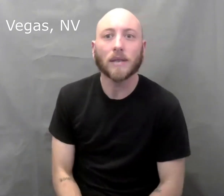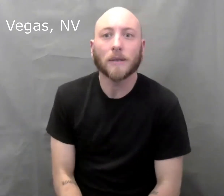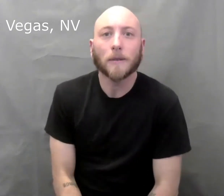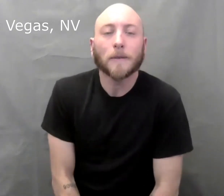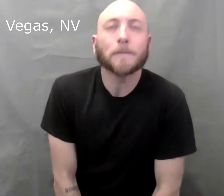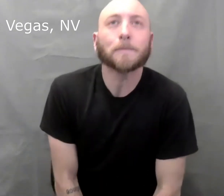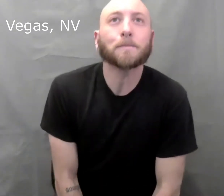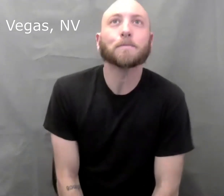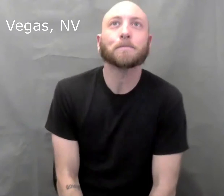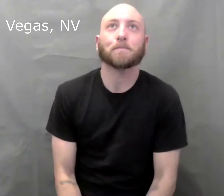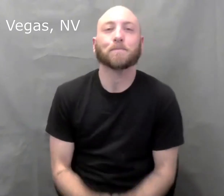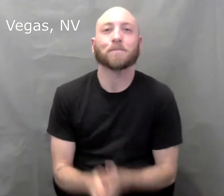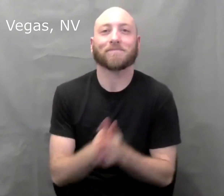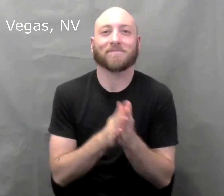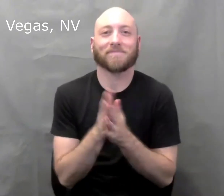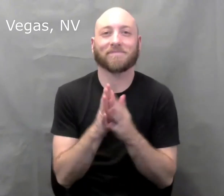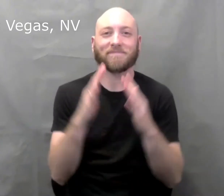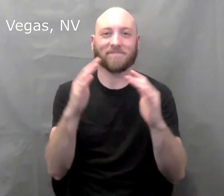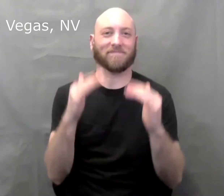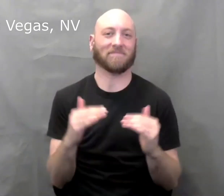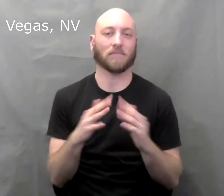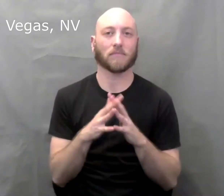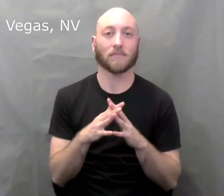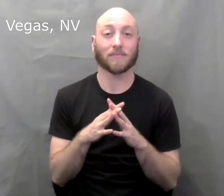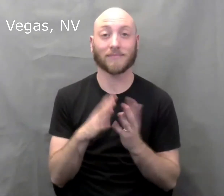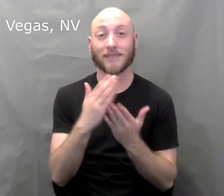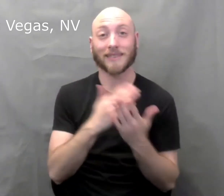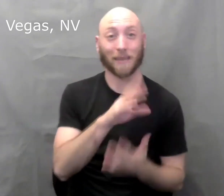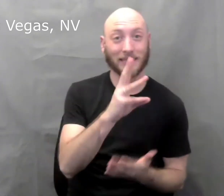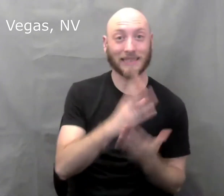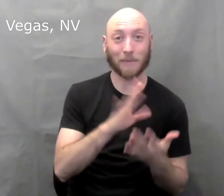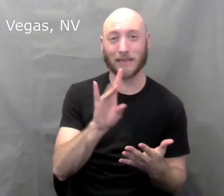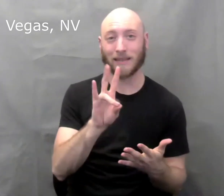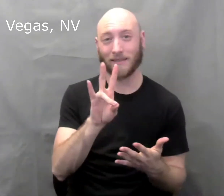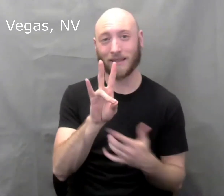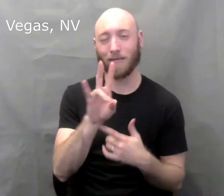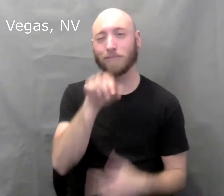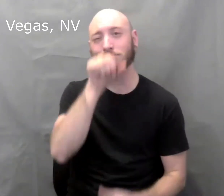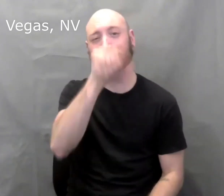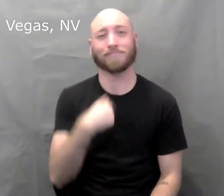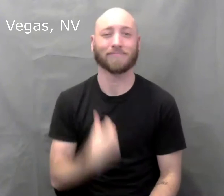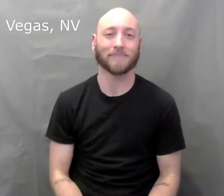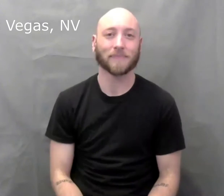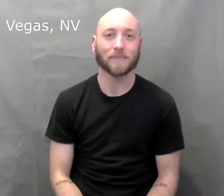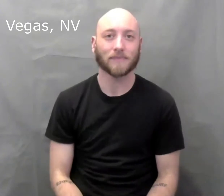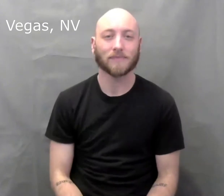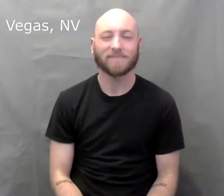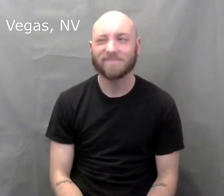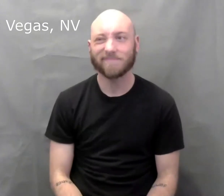I really like talking about steps 6 and 7. I feel like in a lot of the meetings that I go to, we don't talk